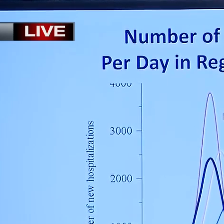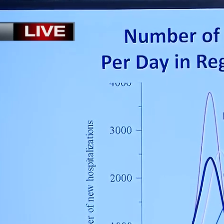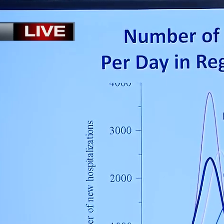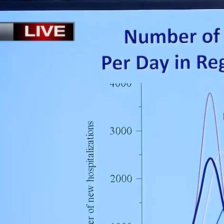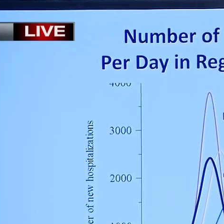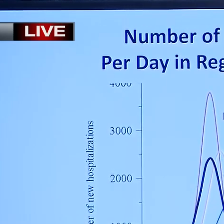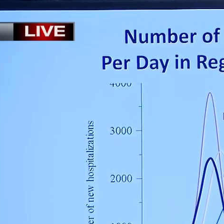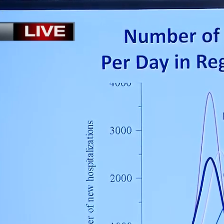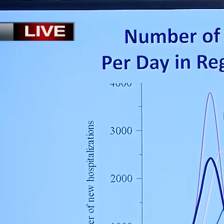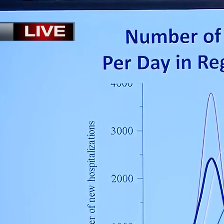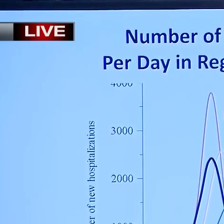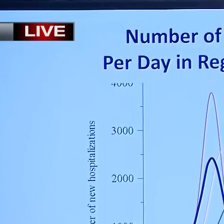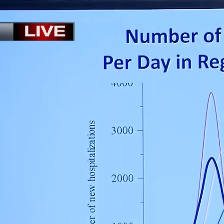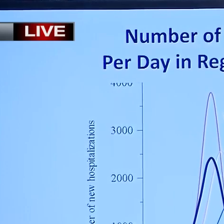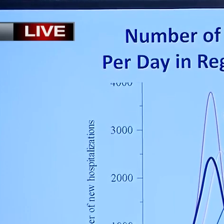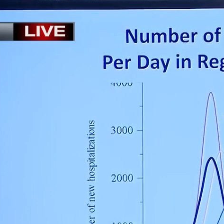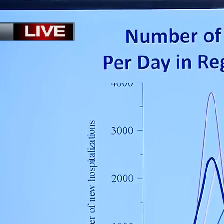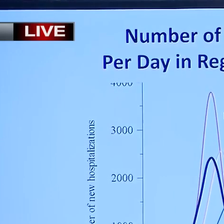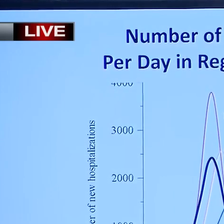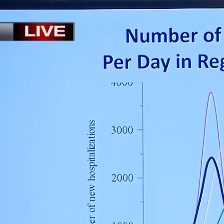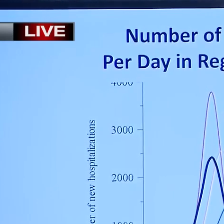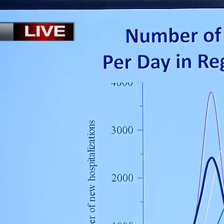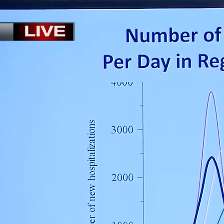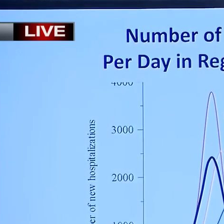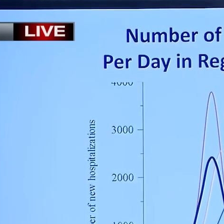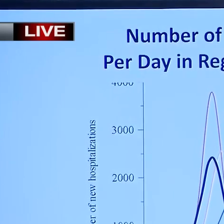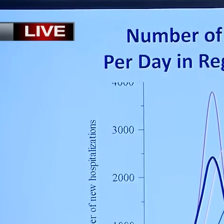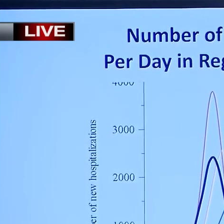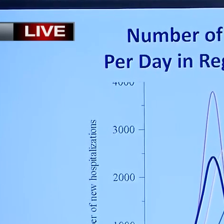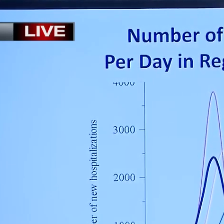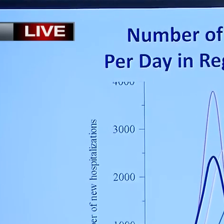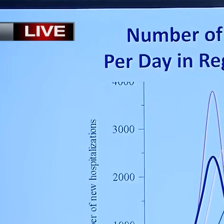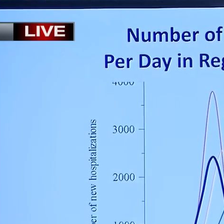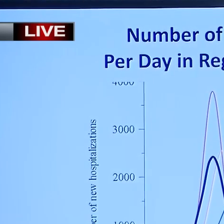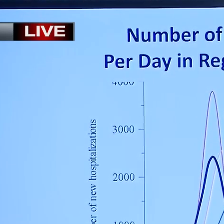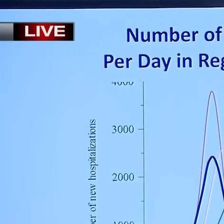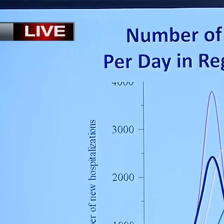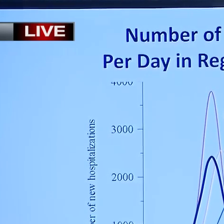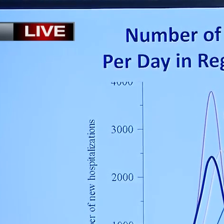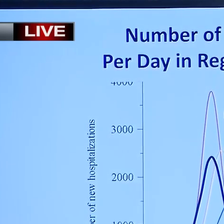to spread the disease.